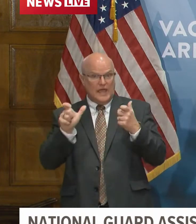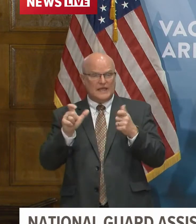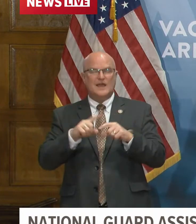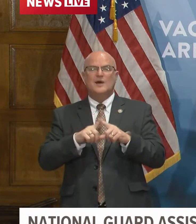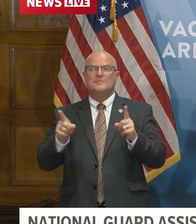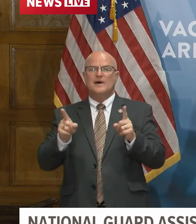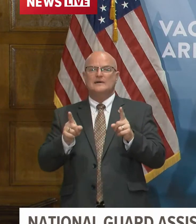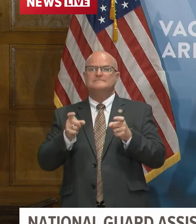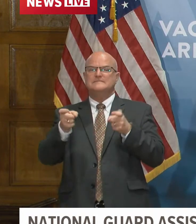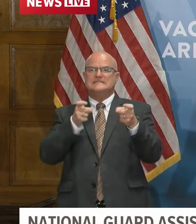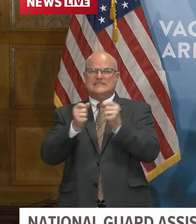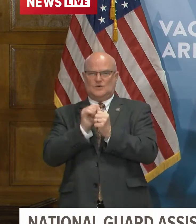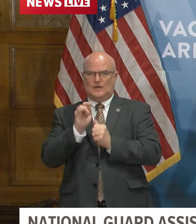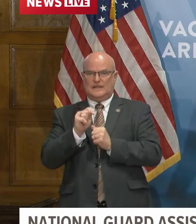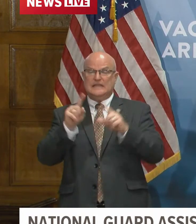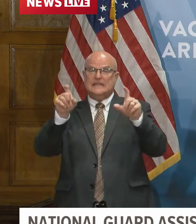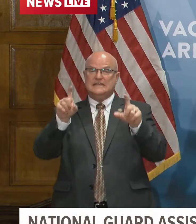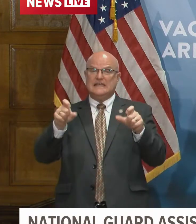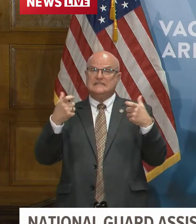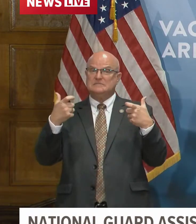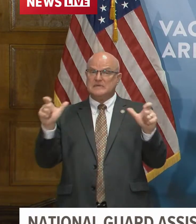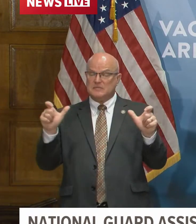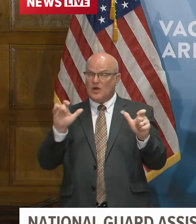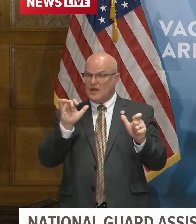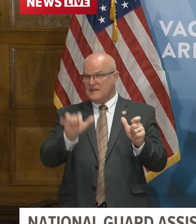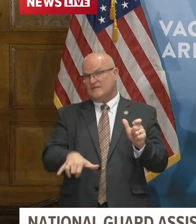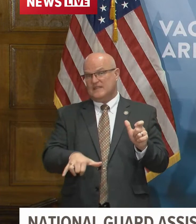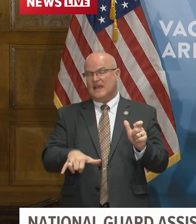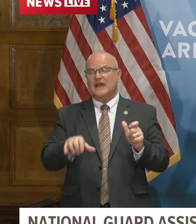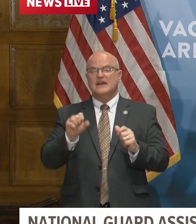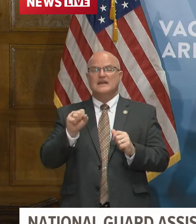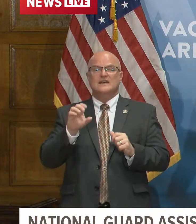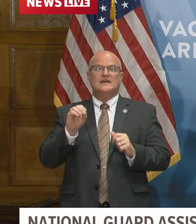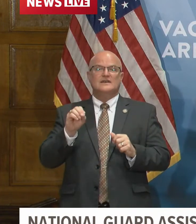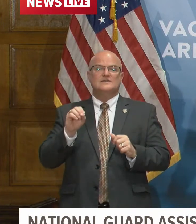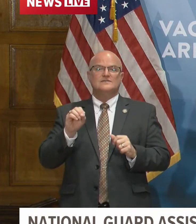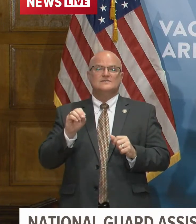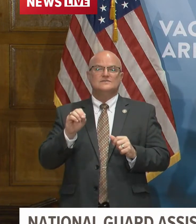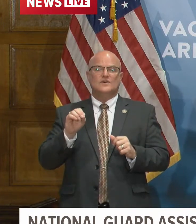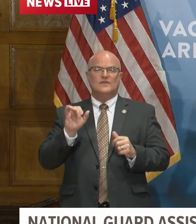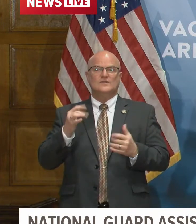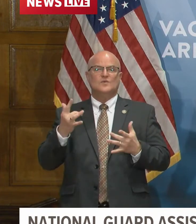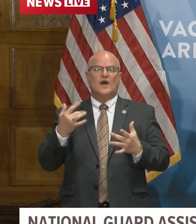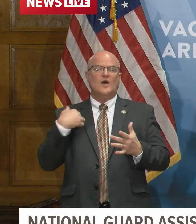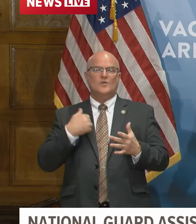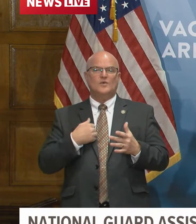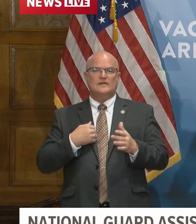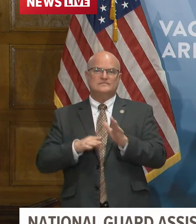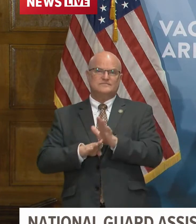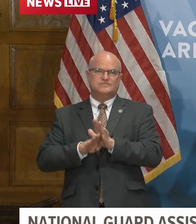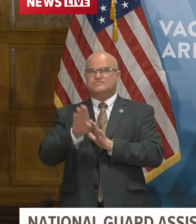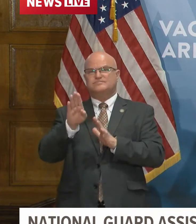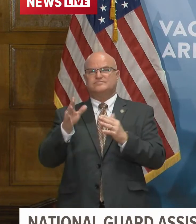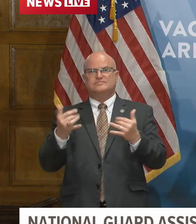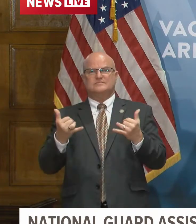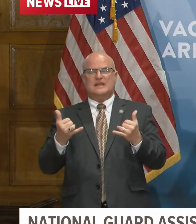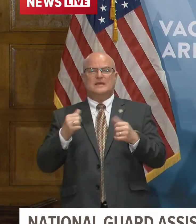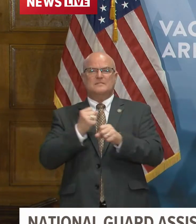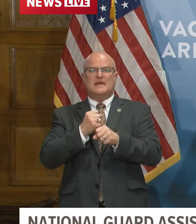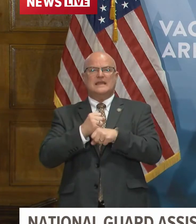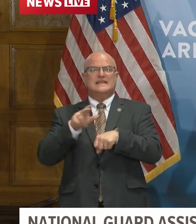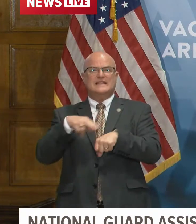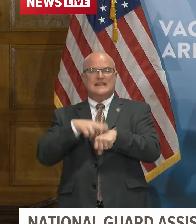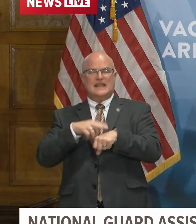it as it goes through, and testing is a big part of that. And that's why we're accelerating that, making the National